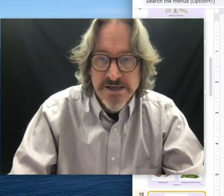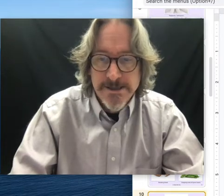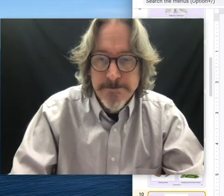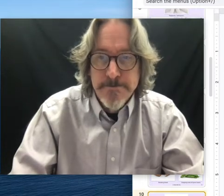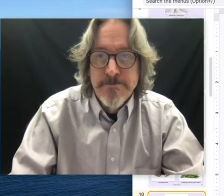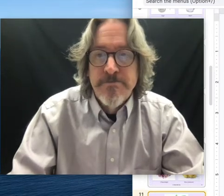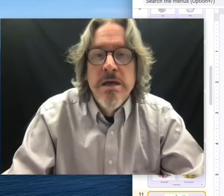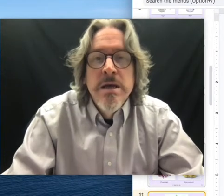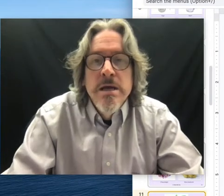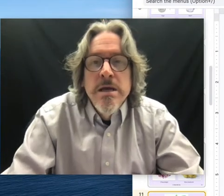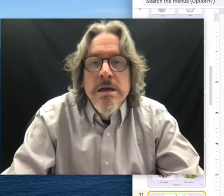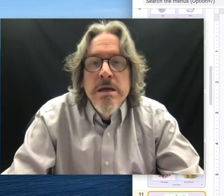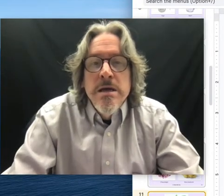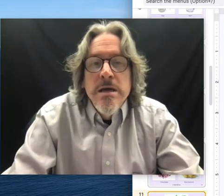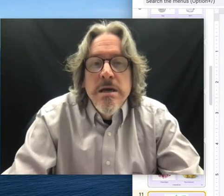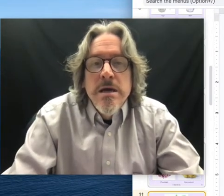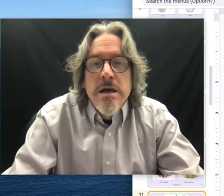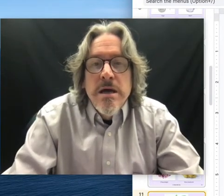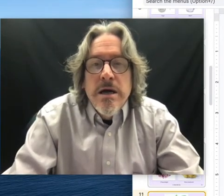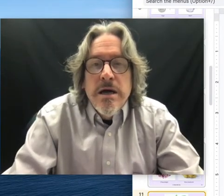for this.